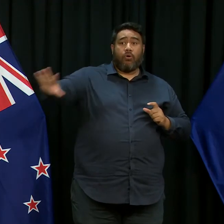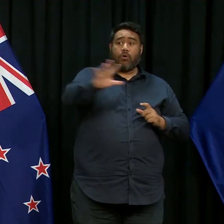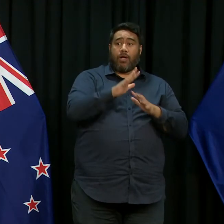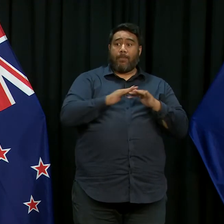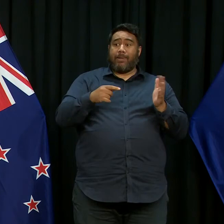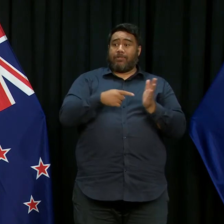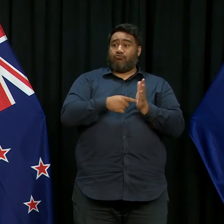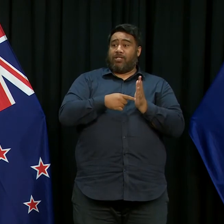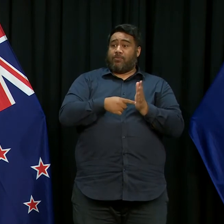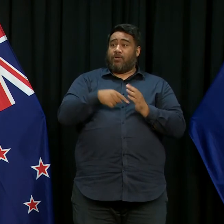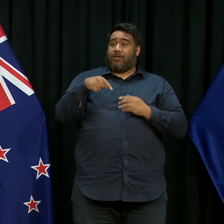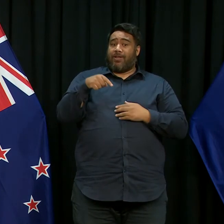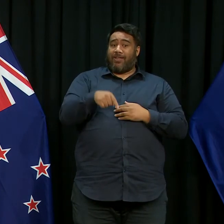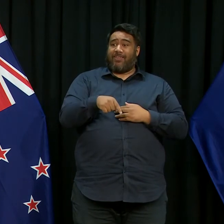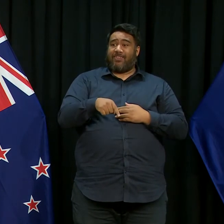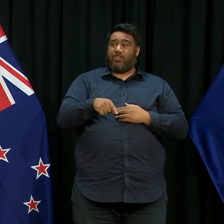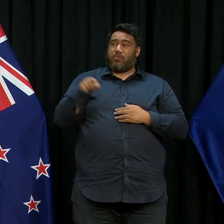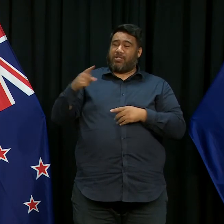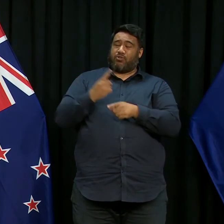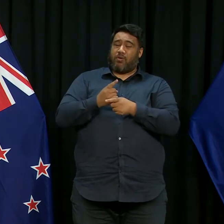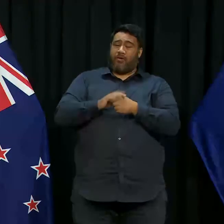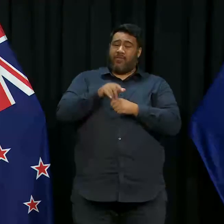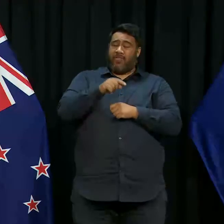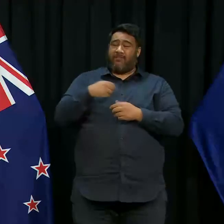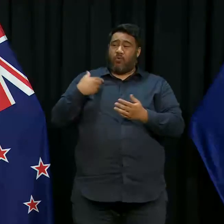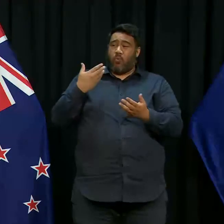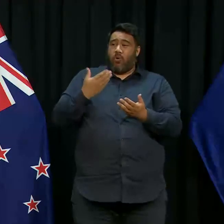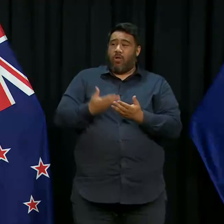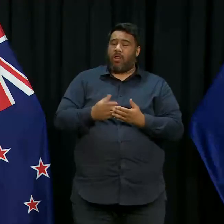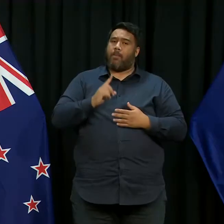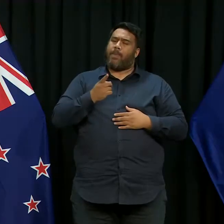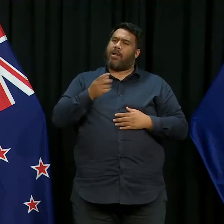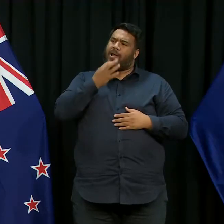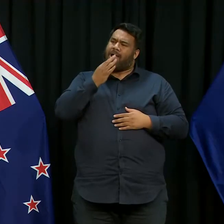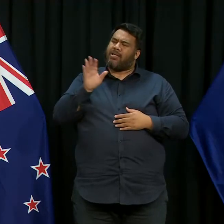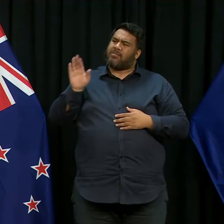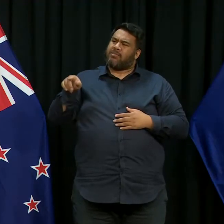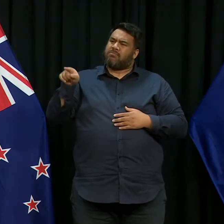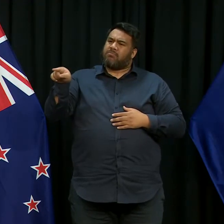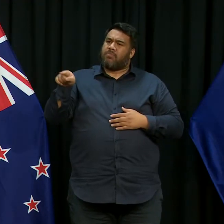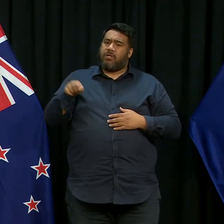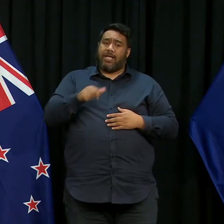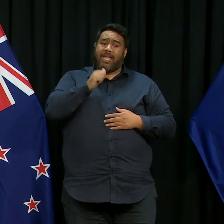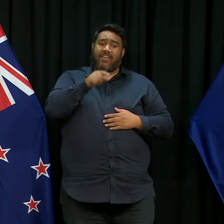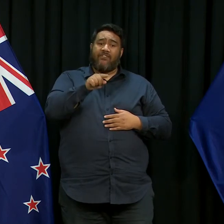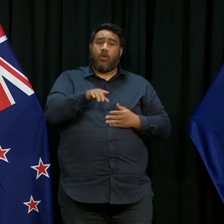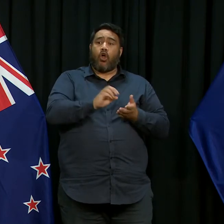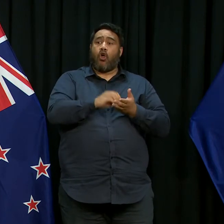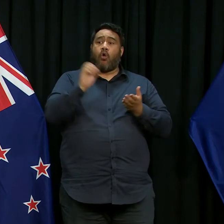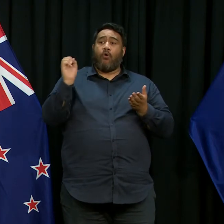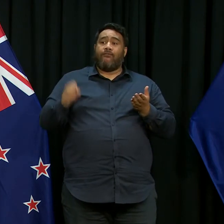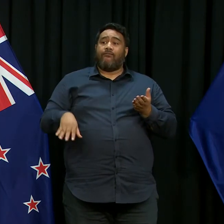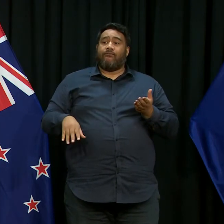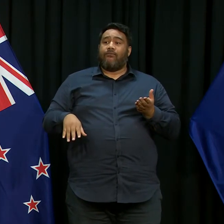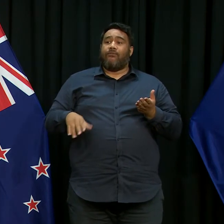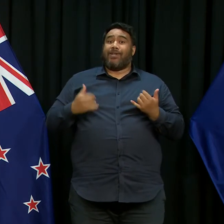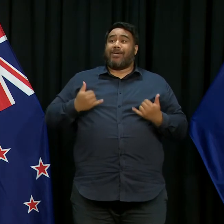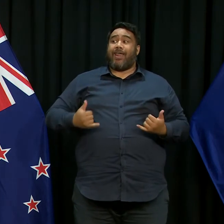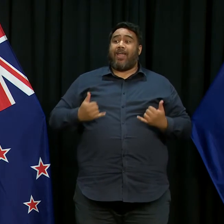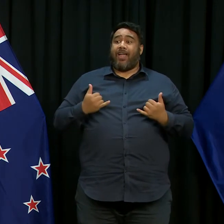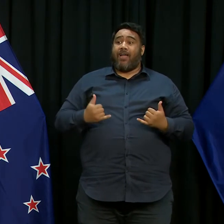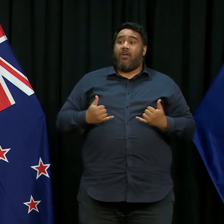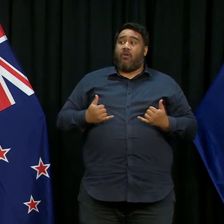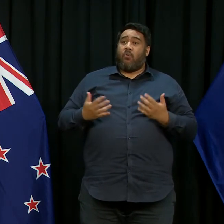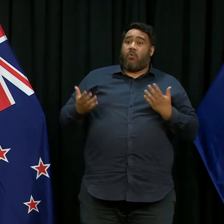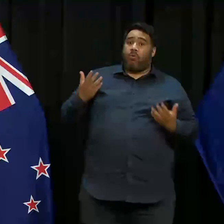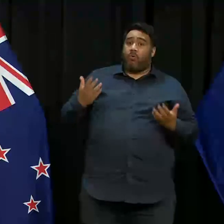been something that's been bubbling away for some time now. What would your thinking be if you were to remove it now, given that there's been... We